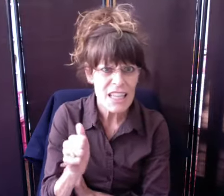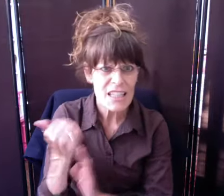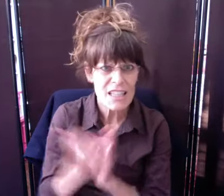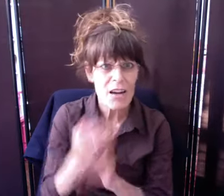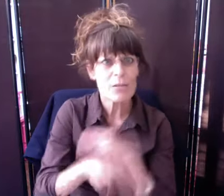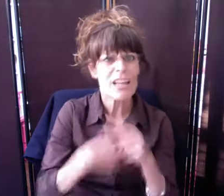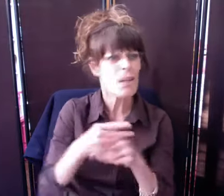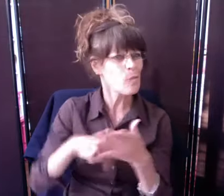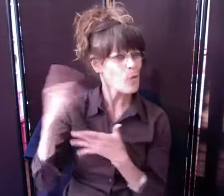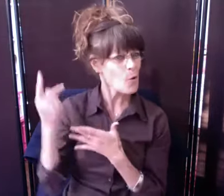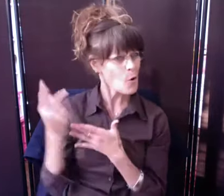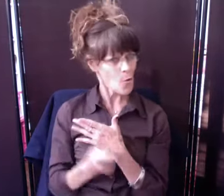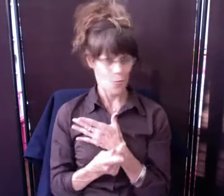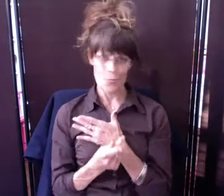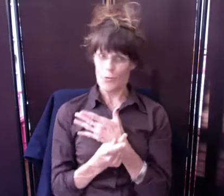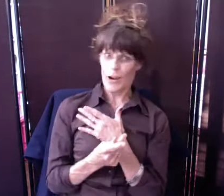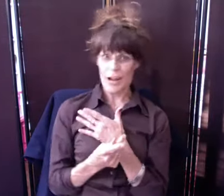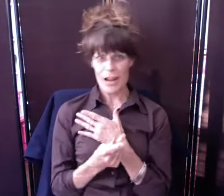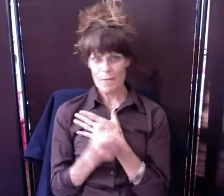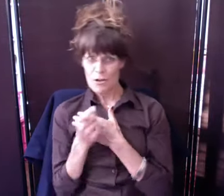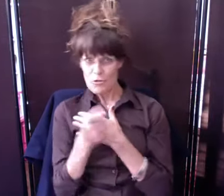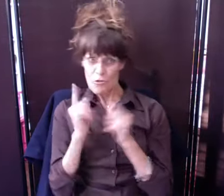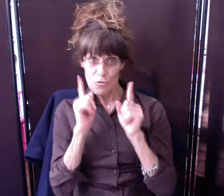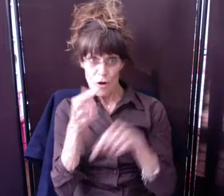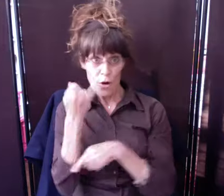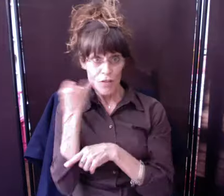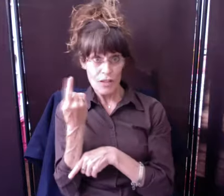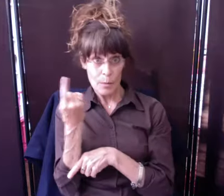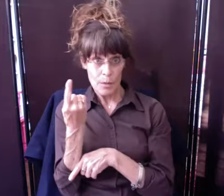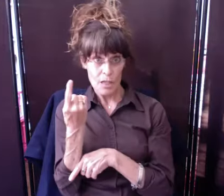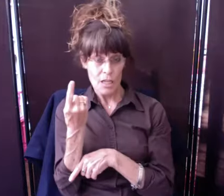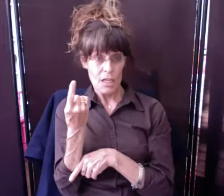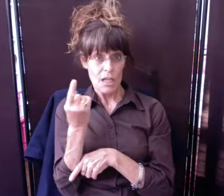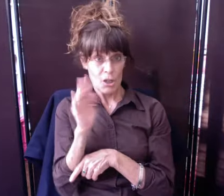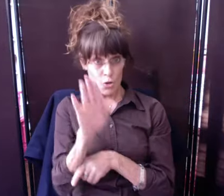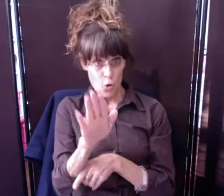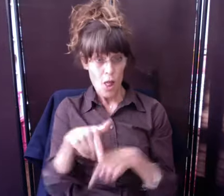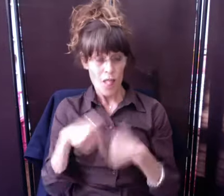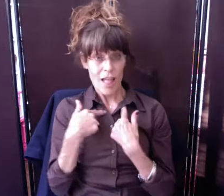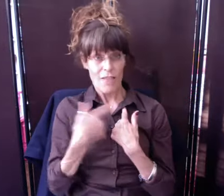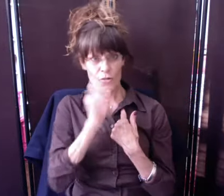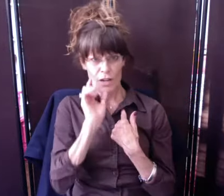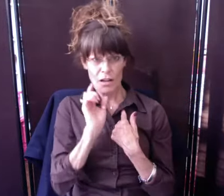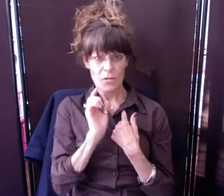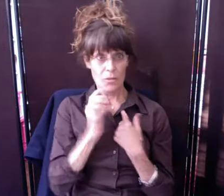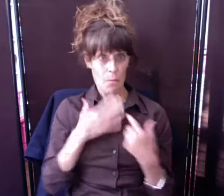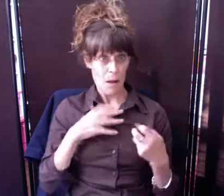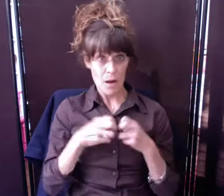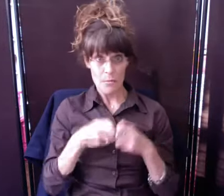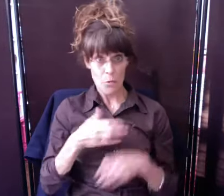program where you go if someone in your life is drinking. And so again, all my problems were my mother. So I was asking